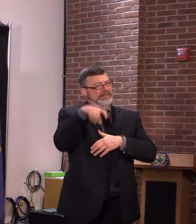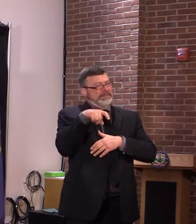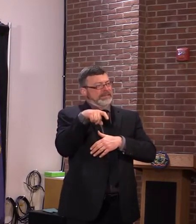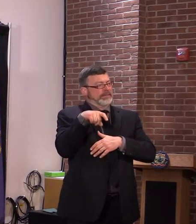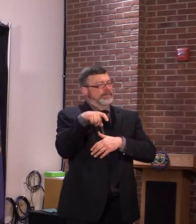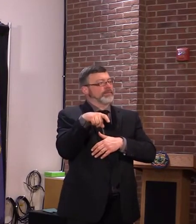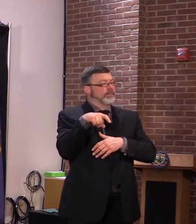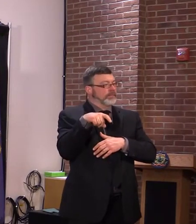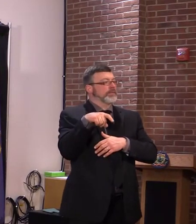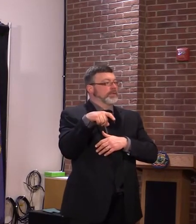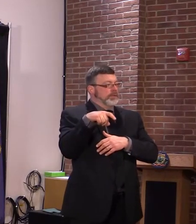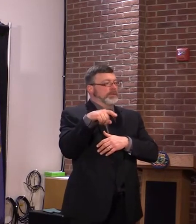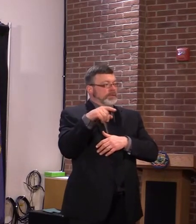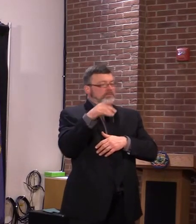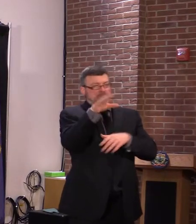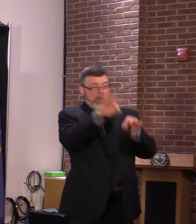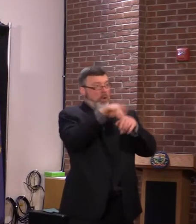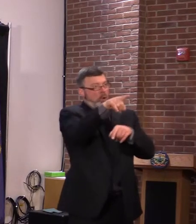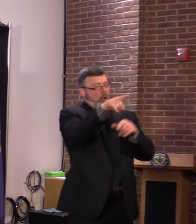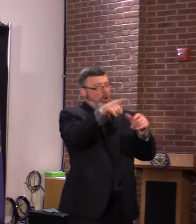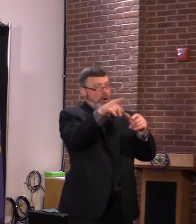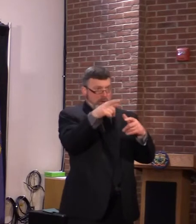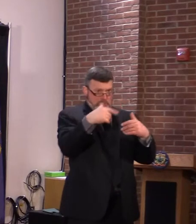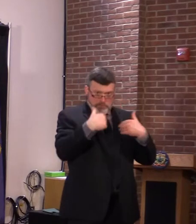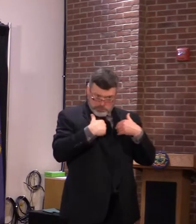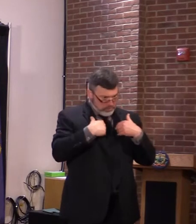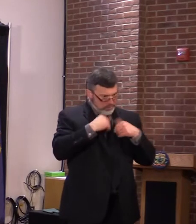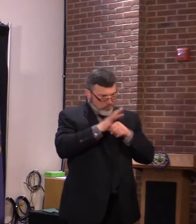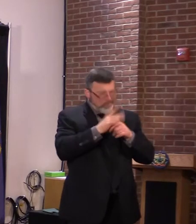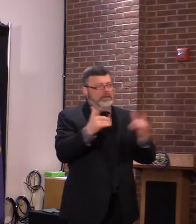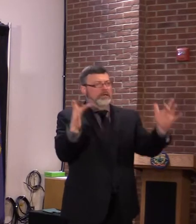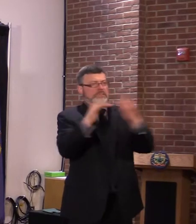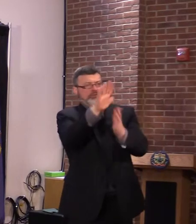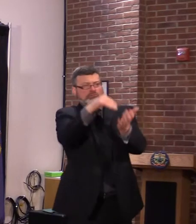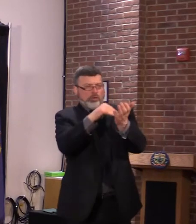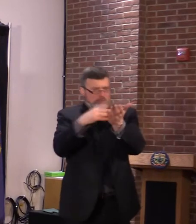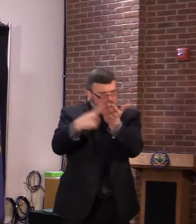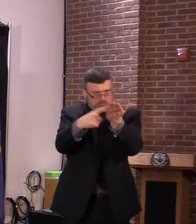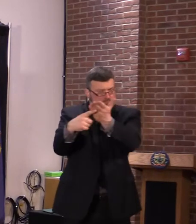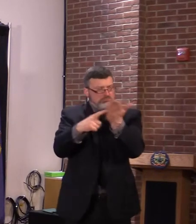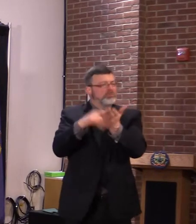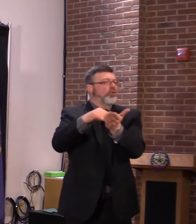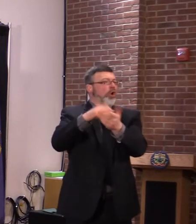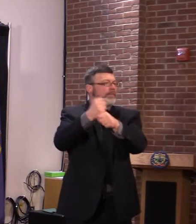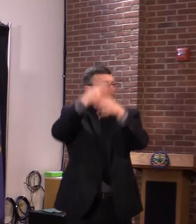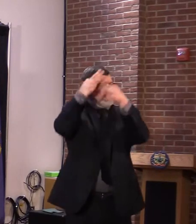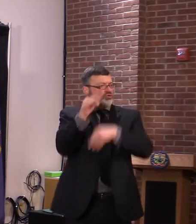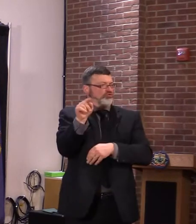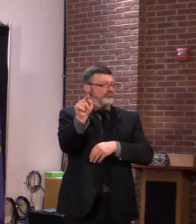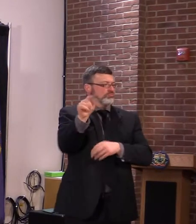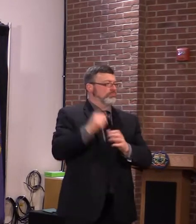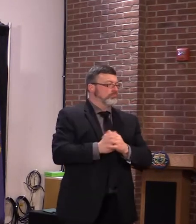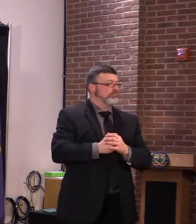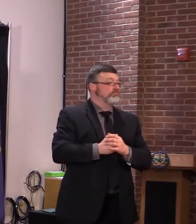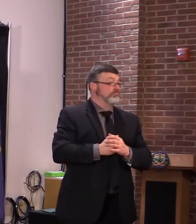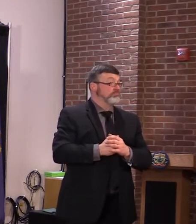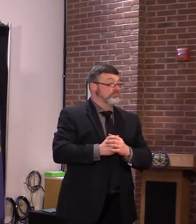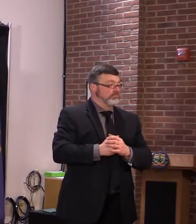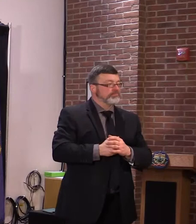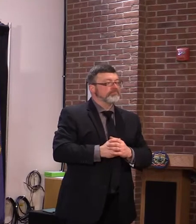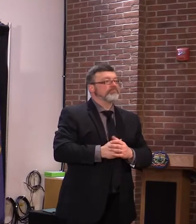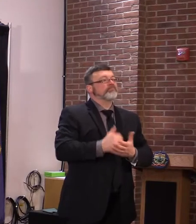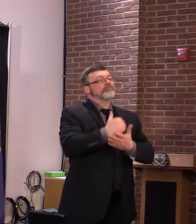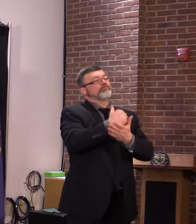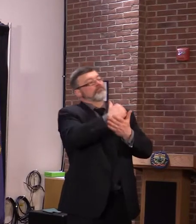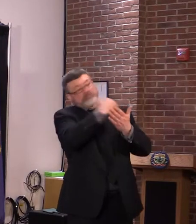also want to speak very briefly about concerns that student athletes, their parents, the VPA, and